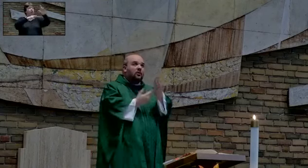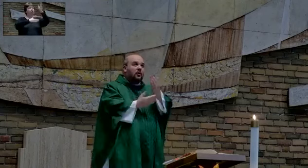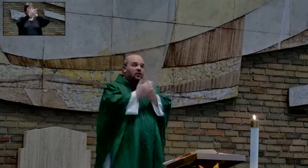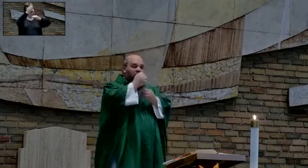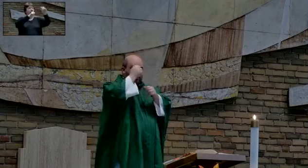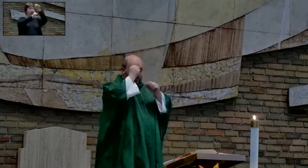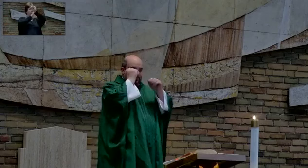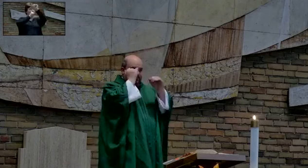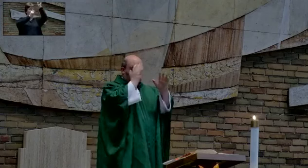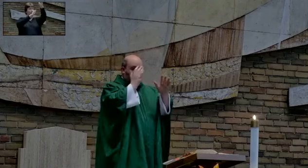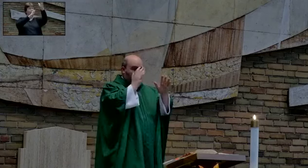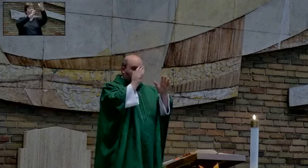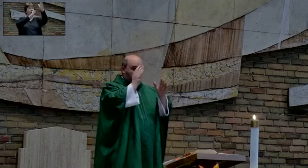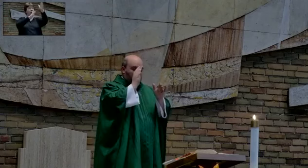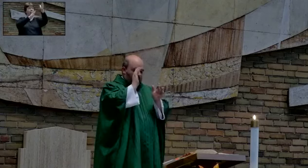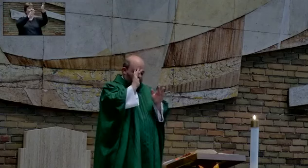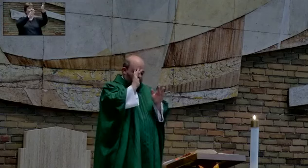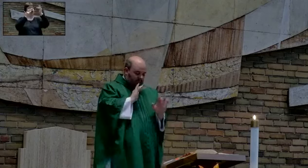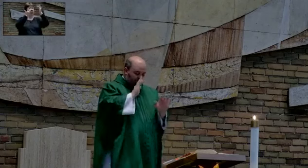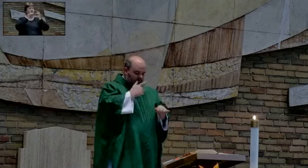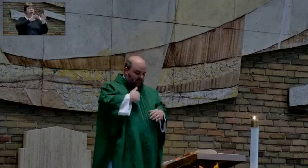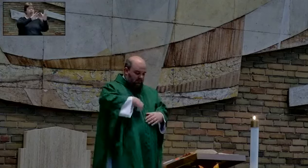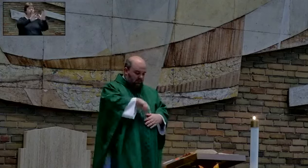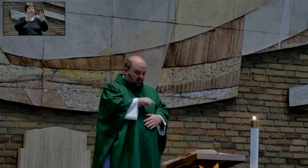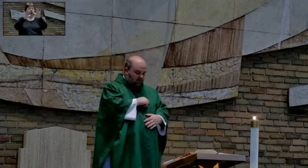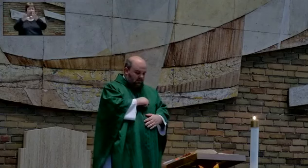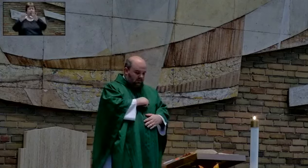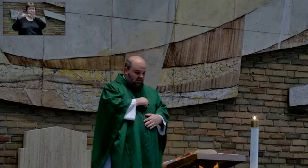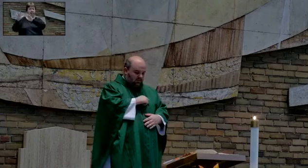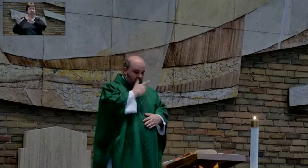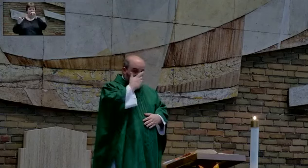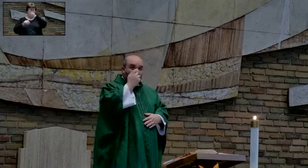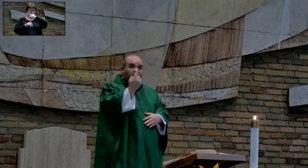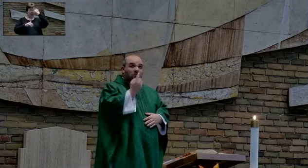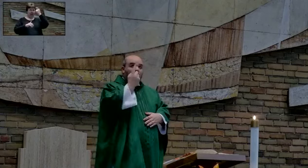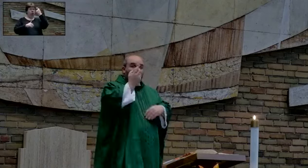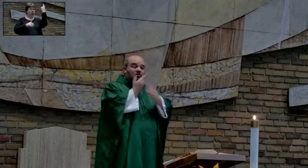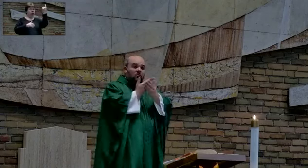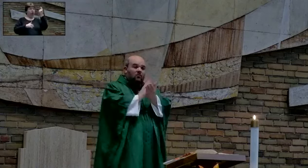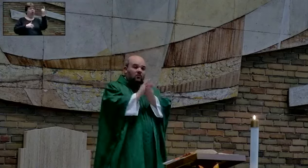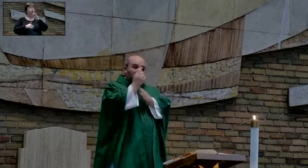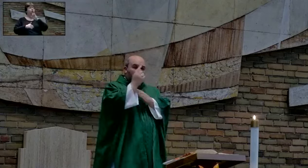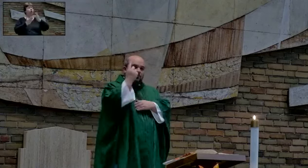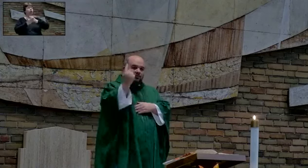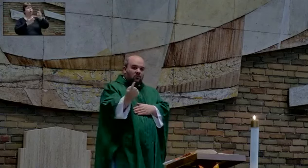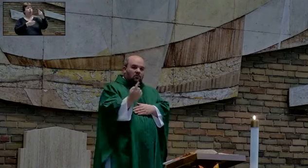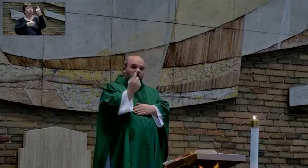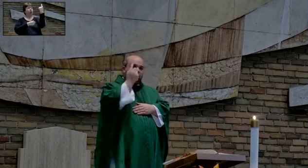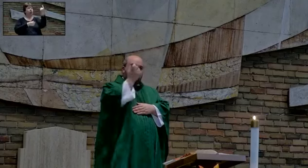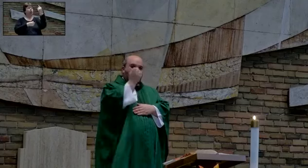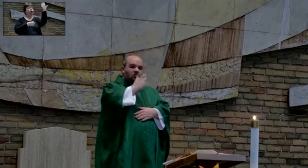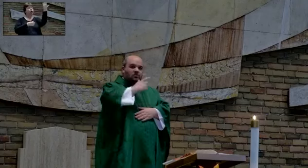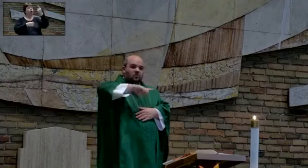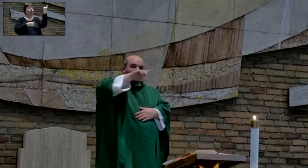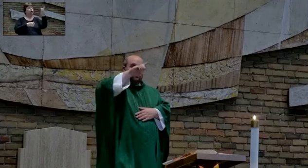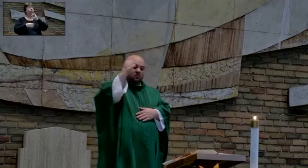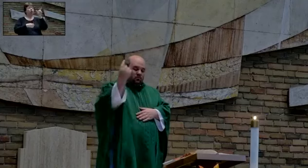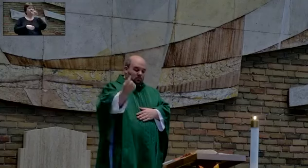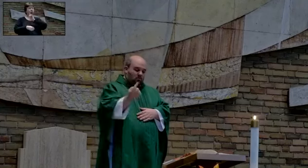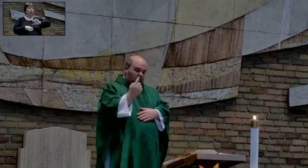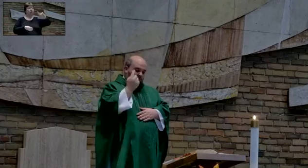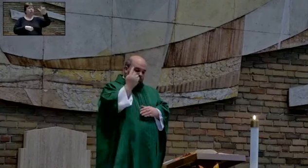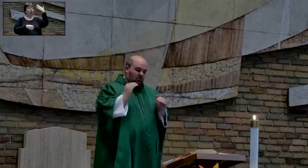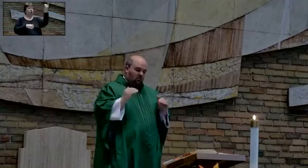right hand of the Father, have mercy on us. For you alone are the Holy One, you alone are the